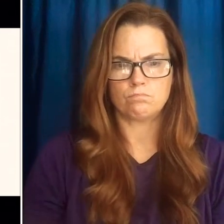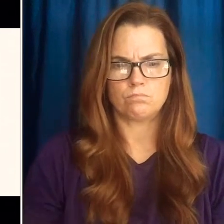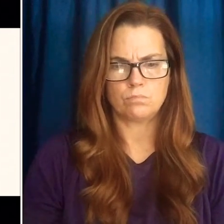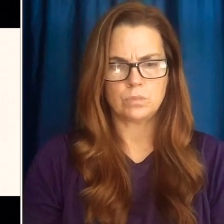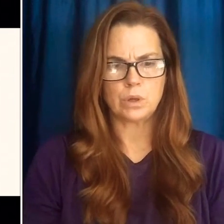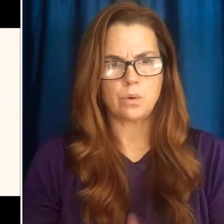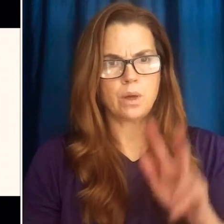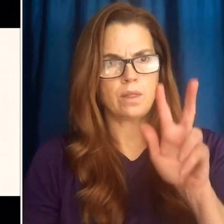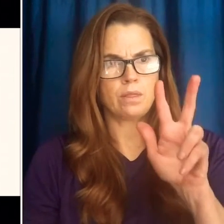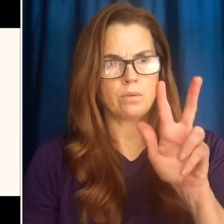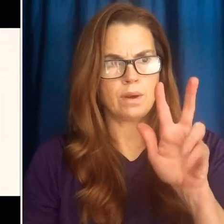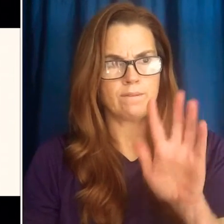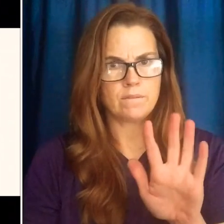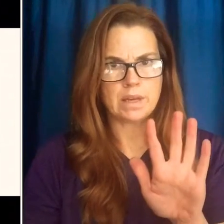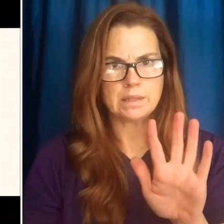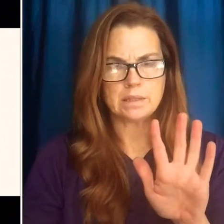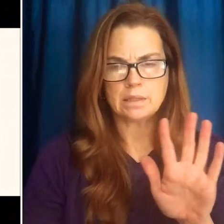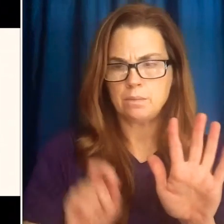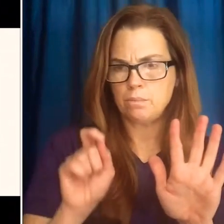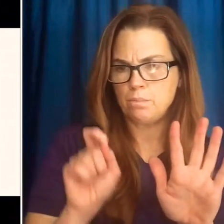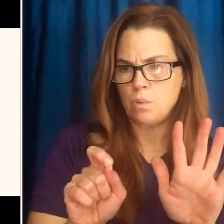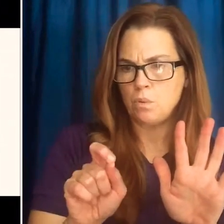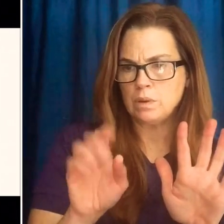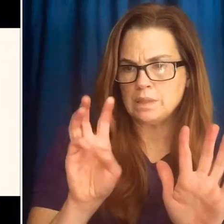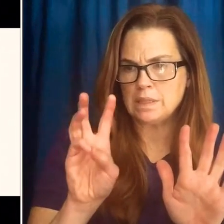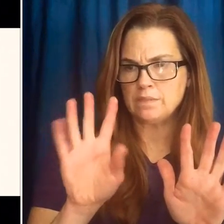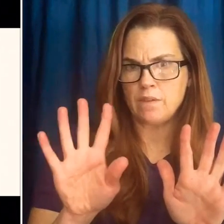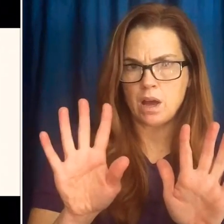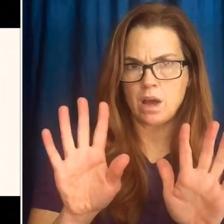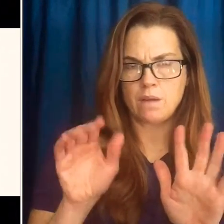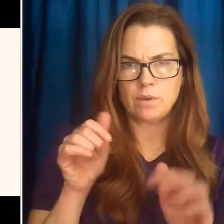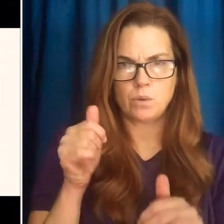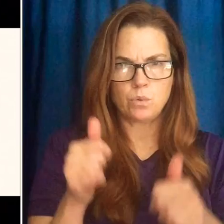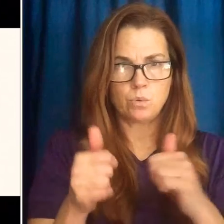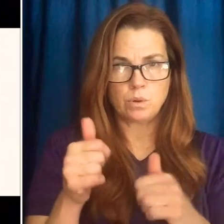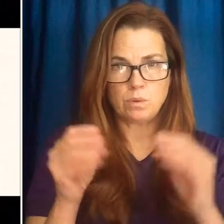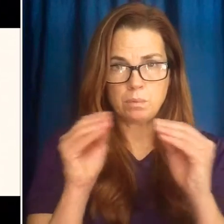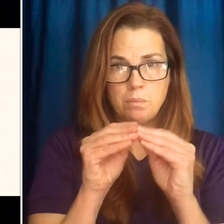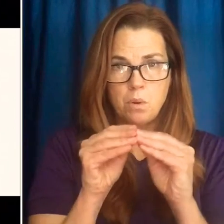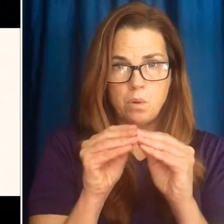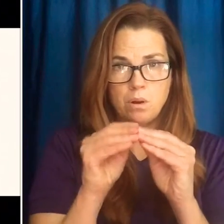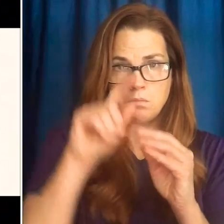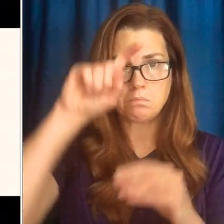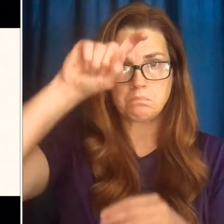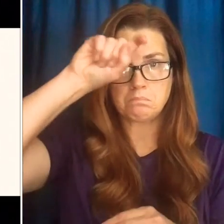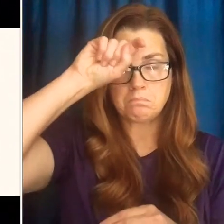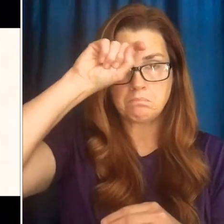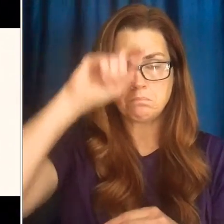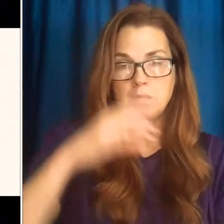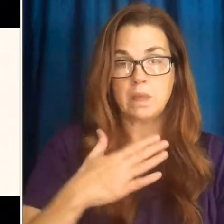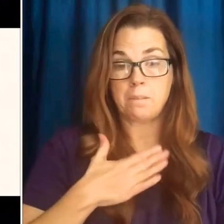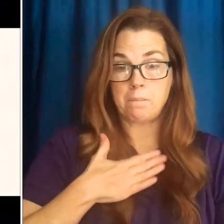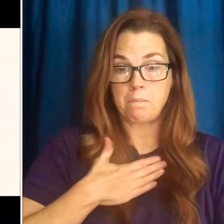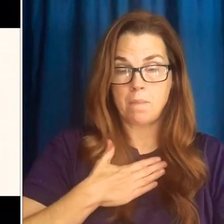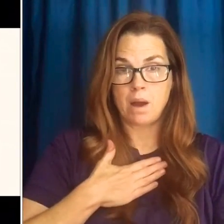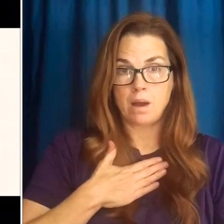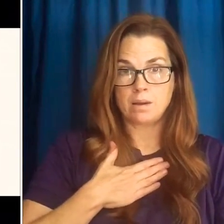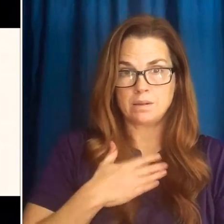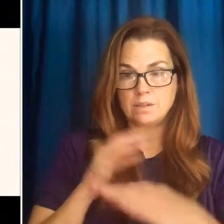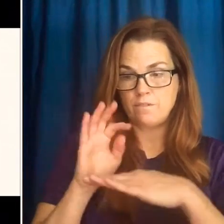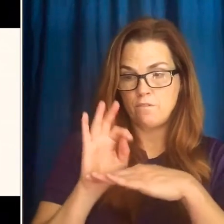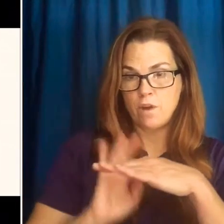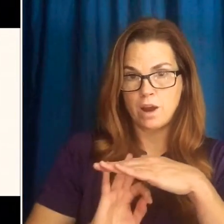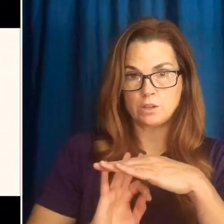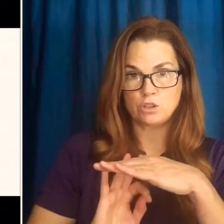value is represented as a fraction, while yours is represented as a decimal. So to make